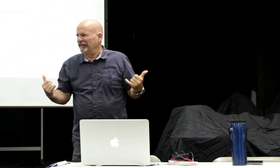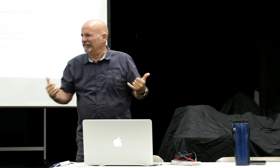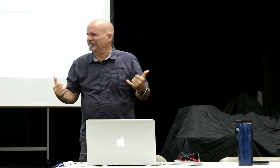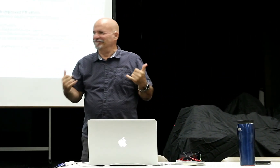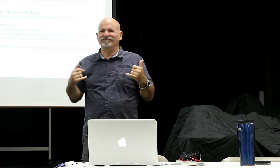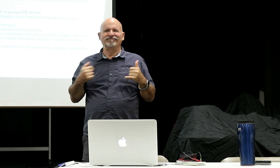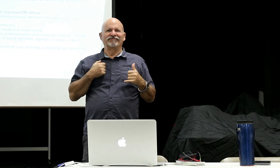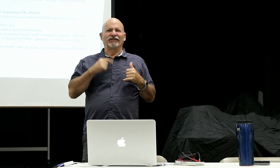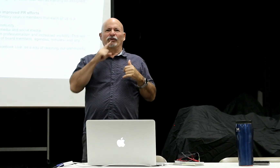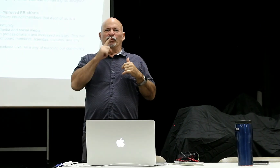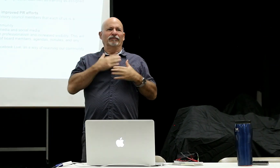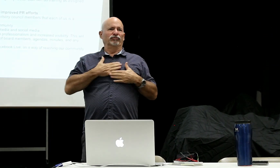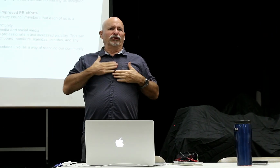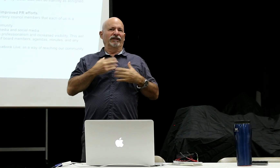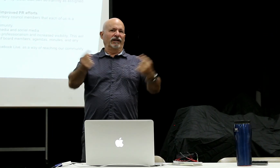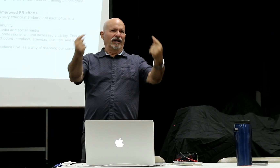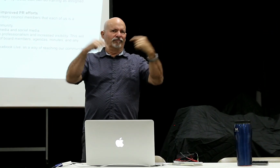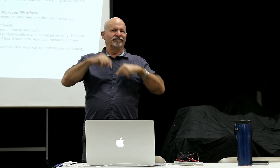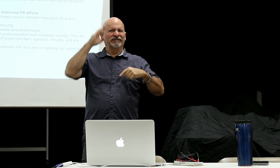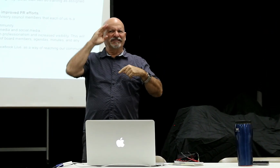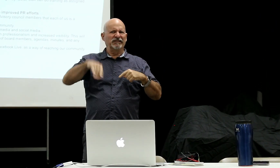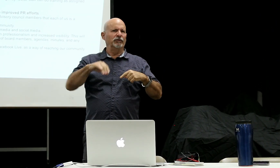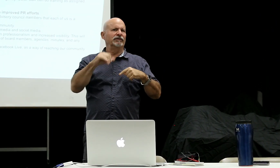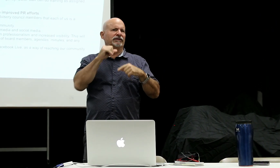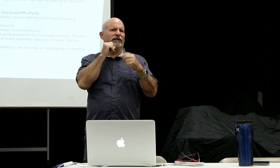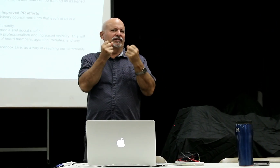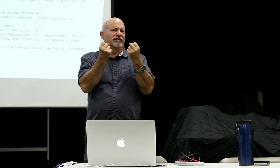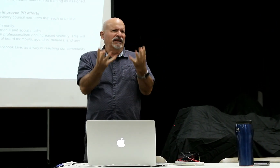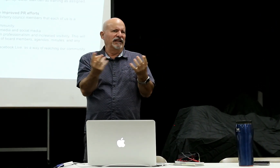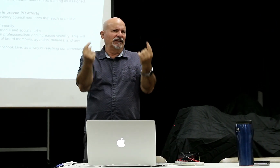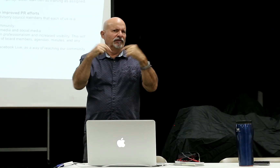Yes. Thank you. DRC is currently with us.